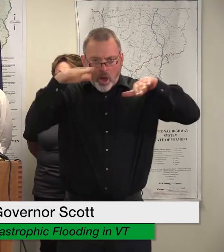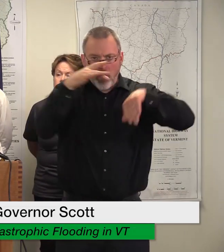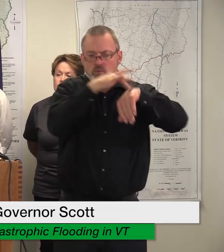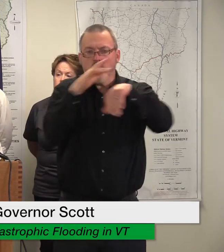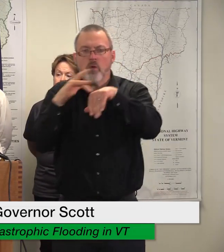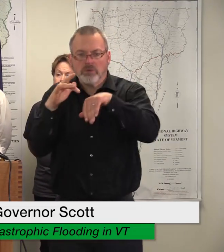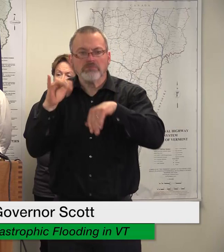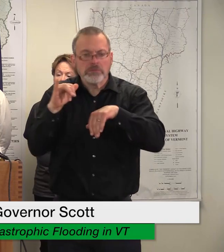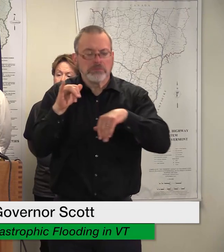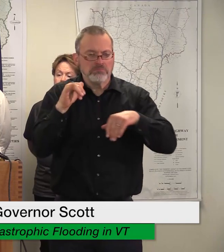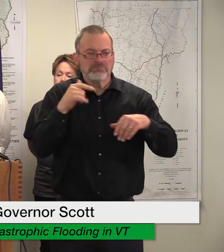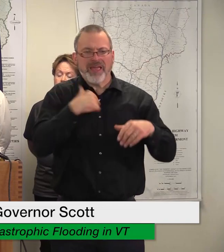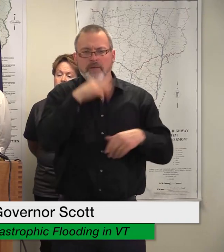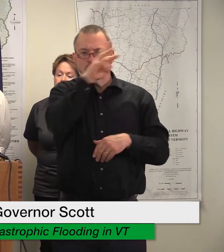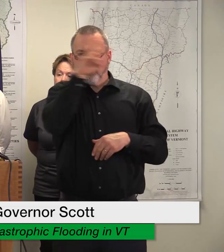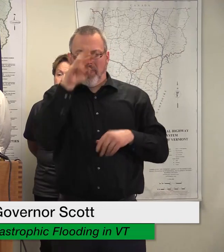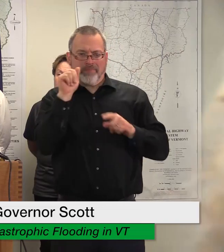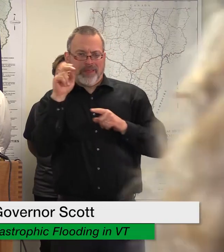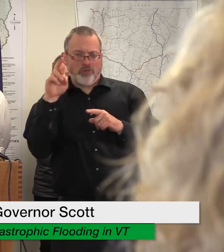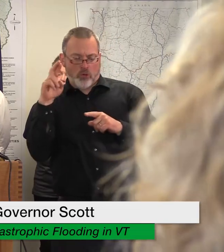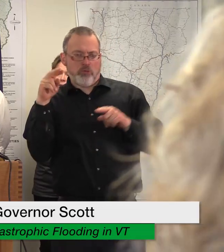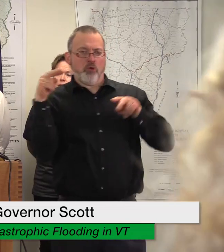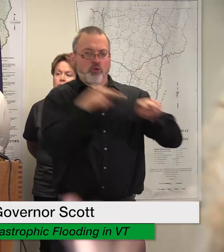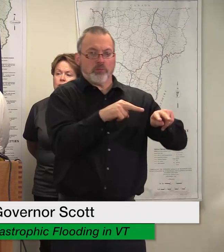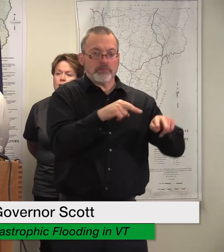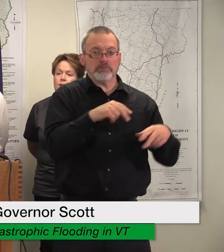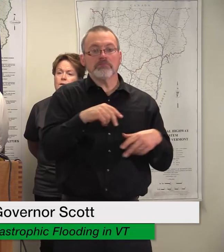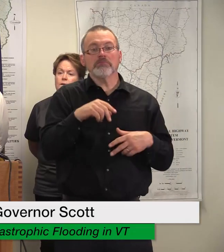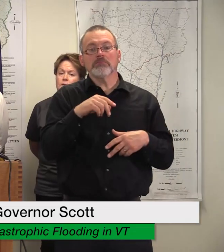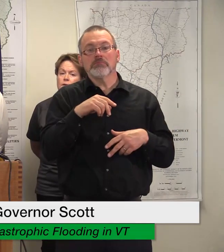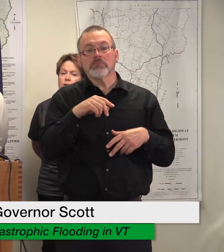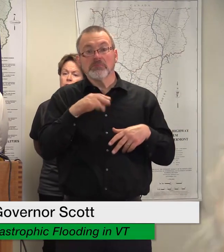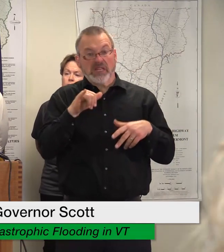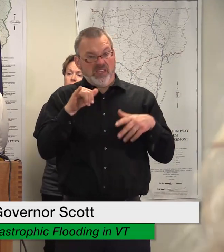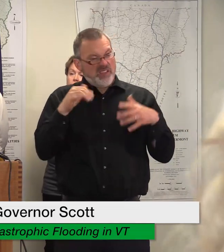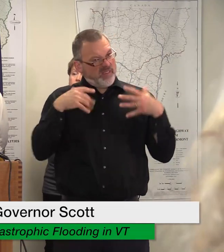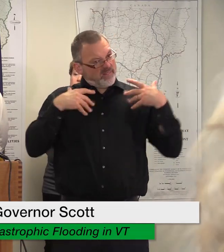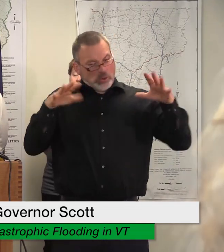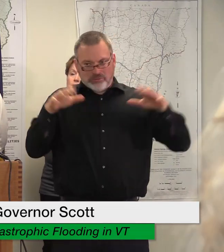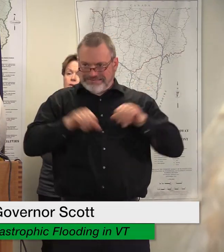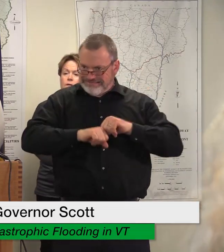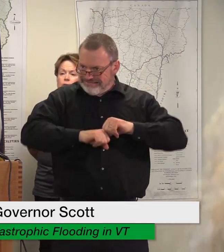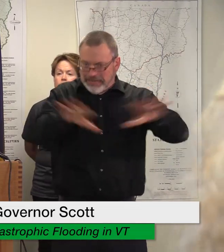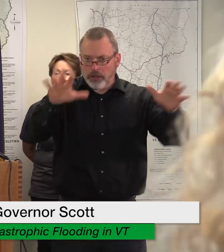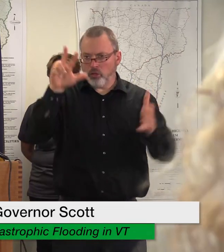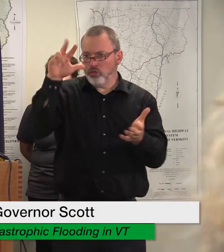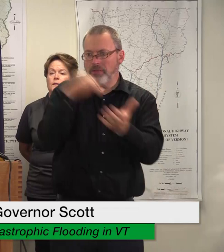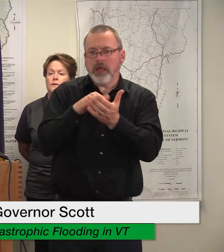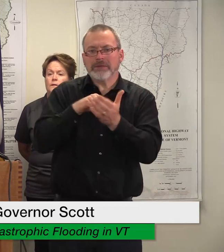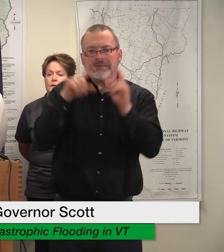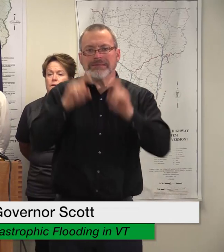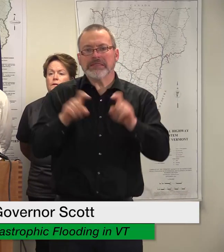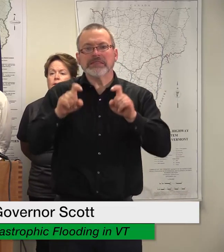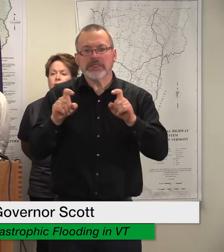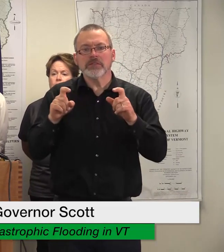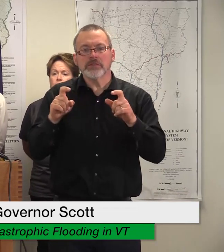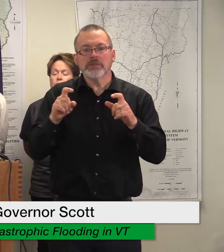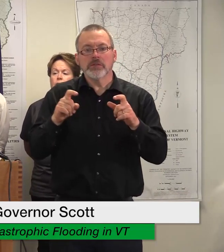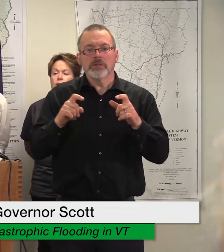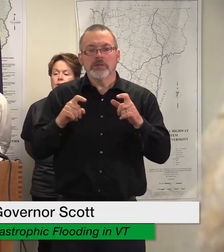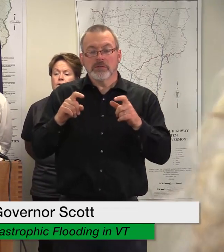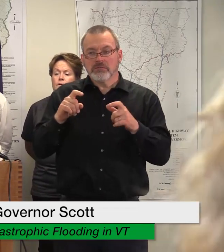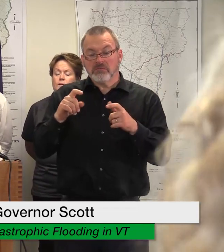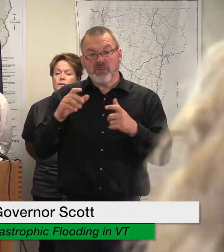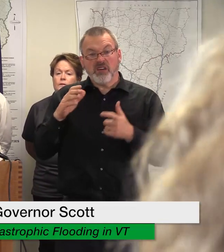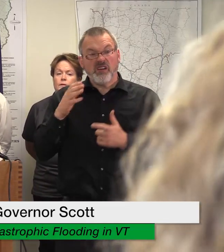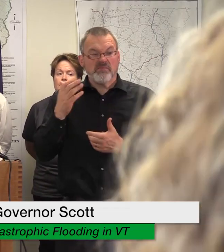online. To date, almost 3,000 kits have gone out, but only about 10% of those have been returned. Please make